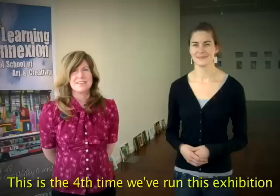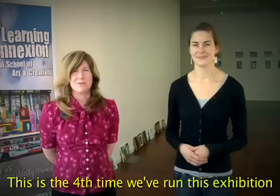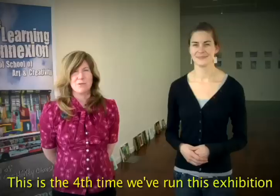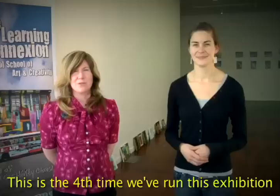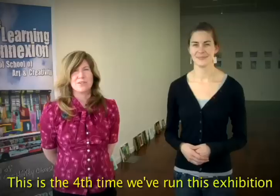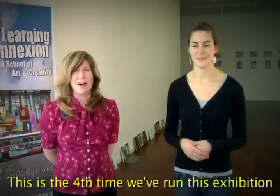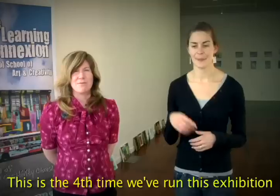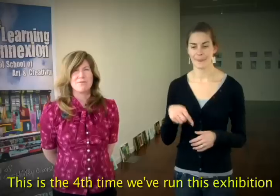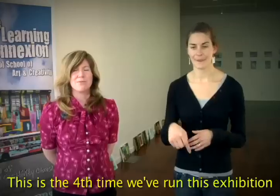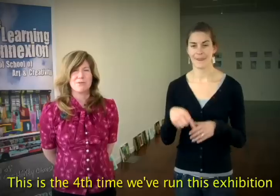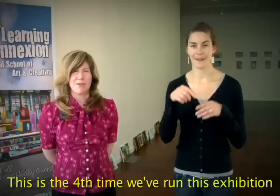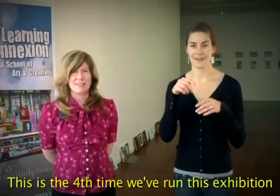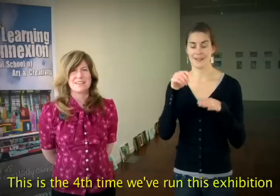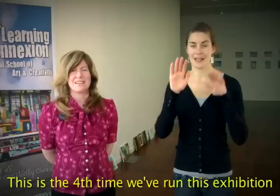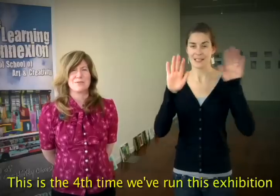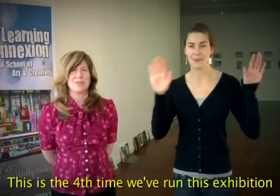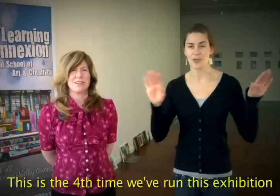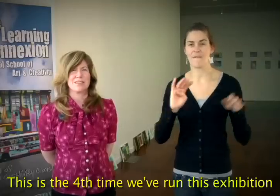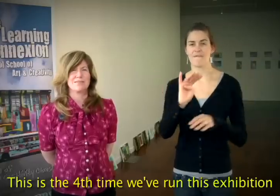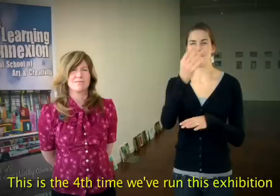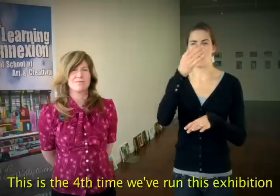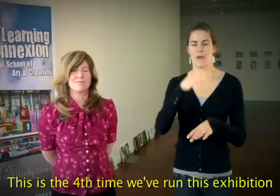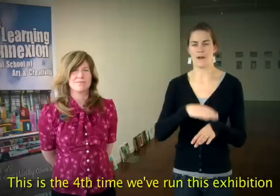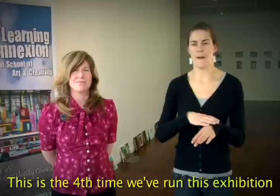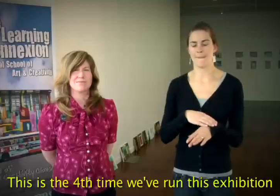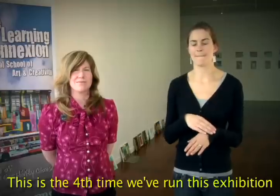This is the fourth time we've run this exhibition